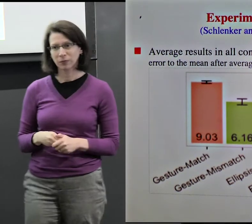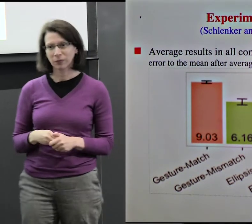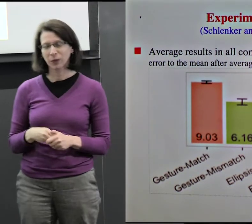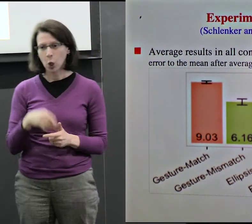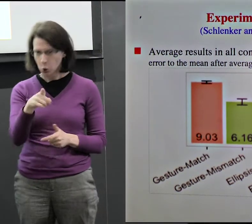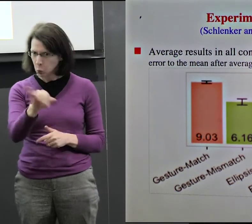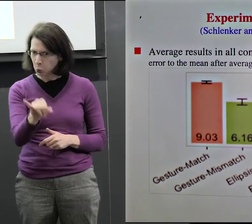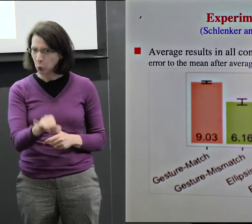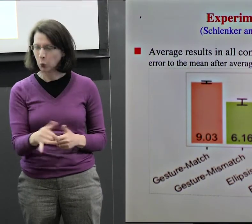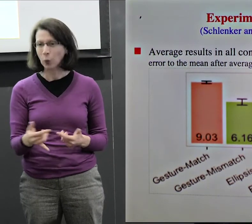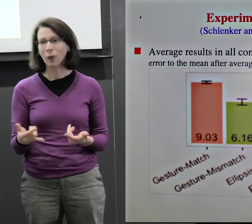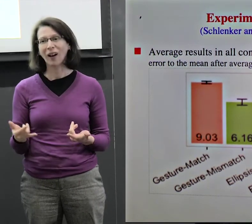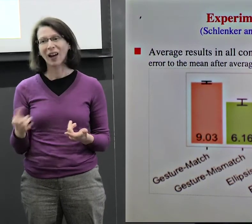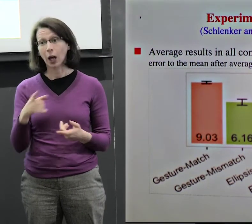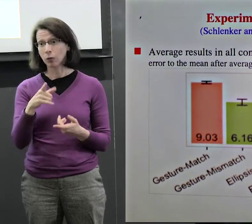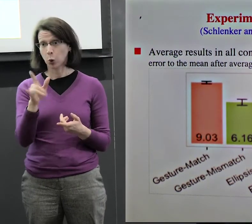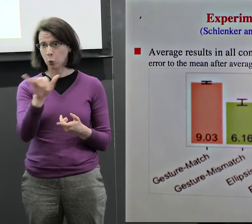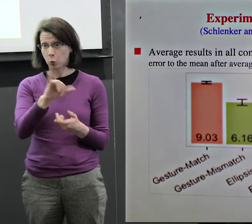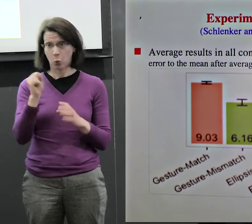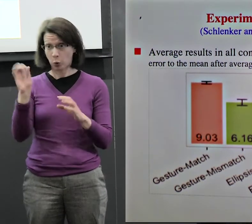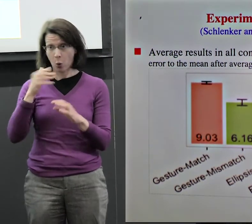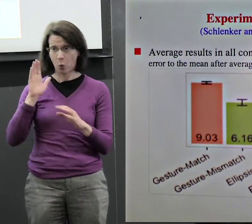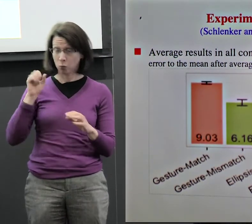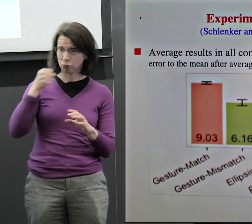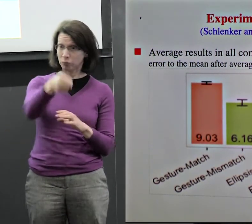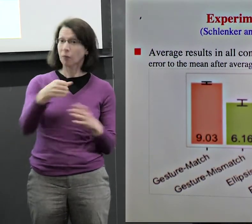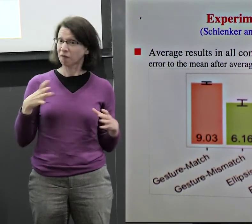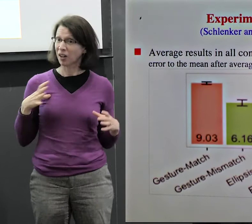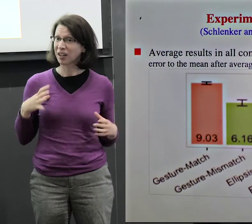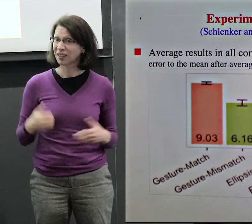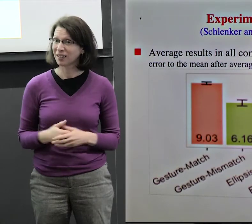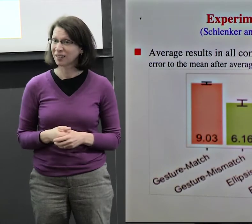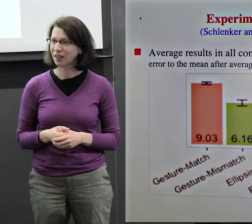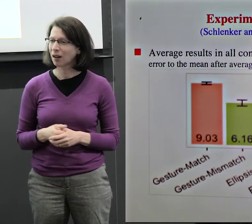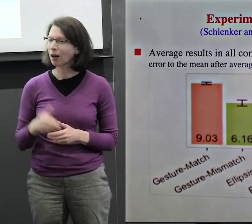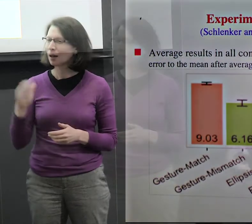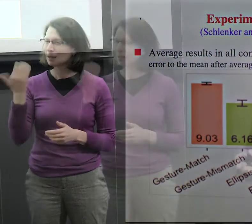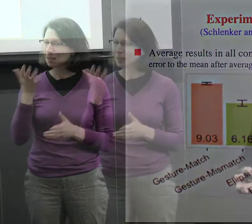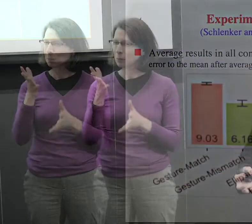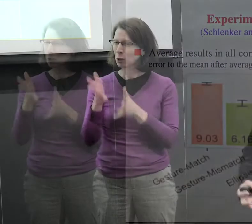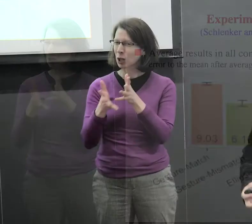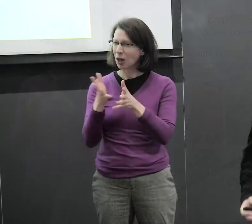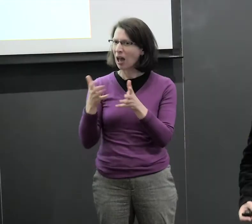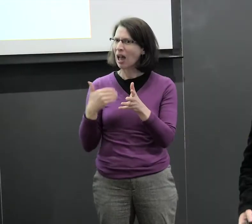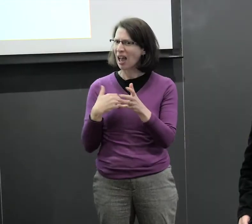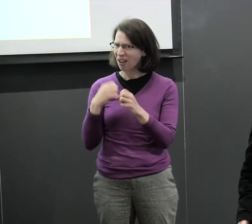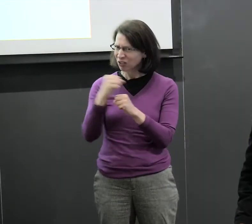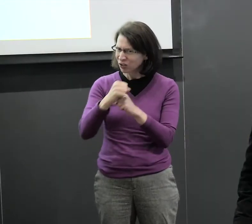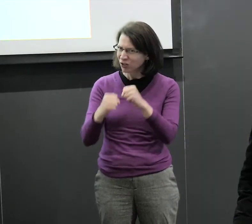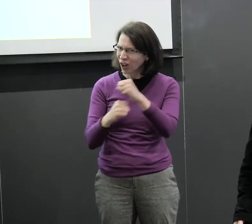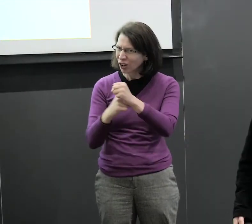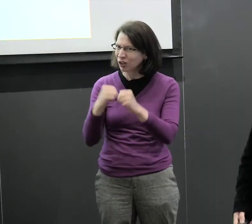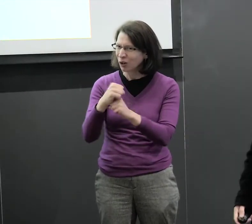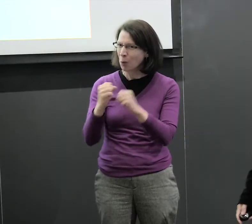And so that emphasizes the point that there's more structure than you might have thought about these gestures, which are not particularly common.